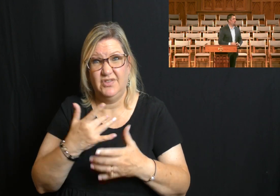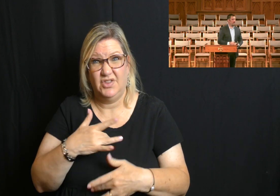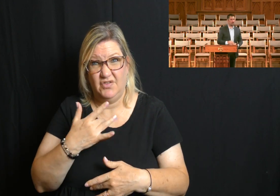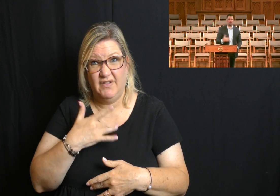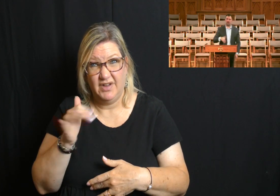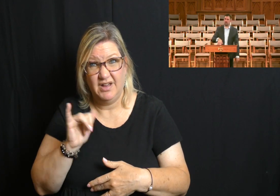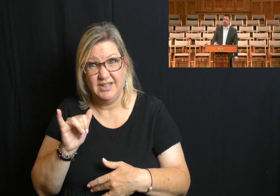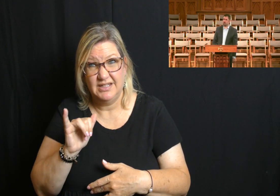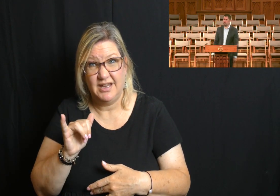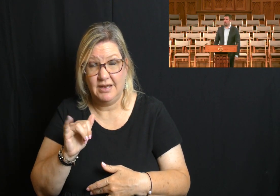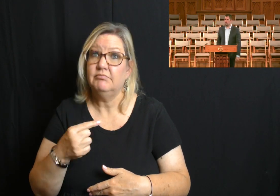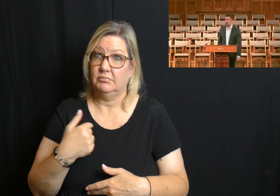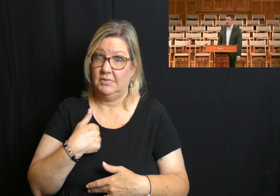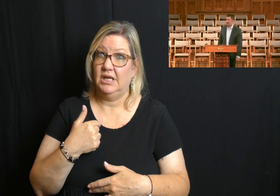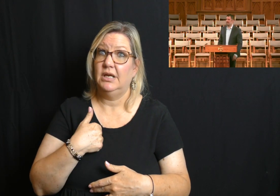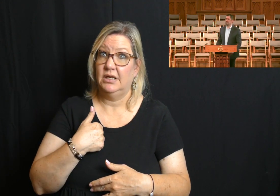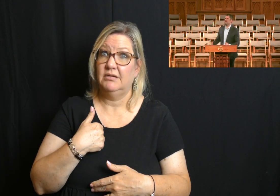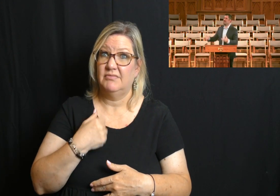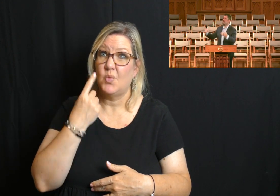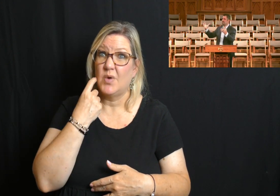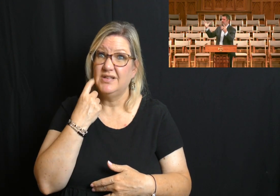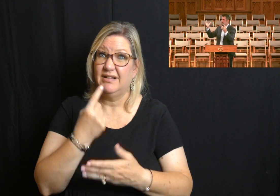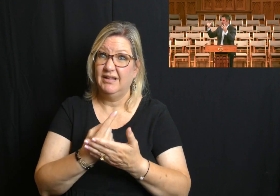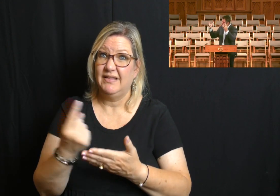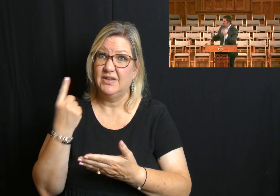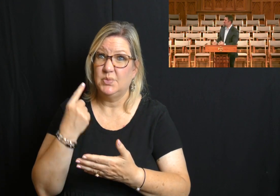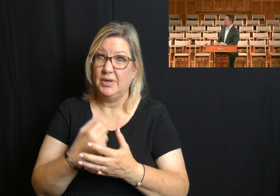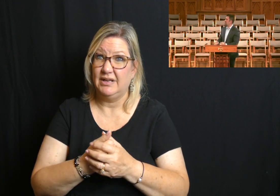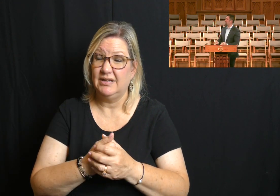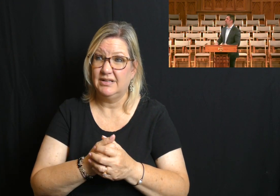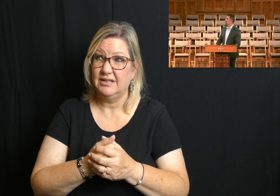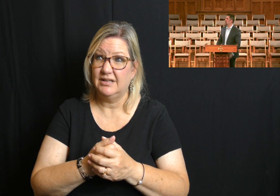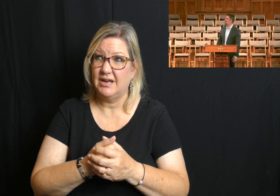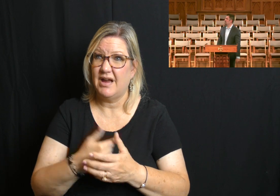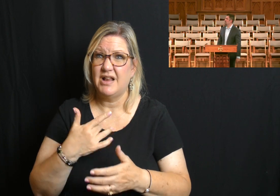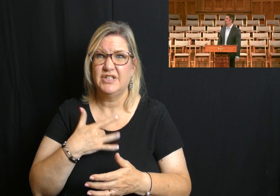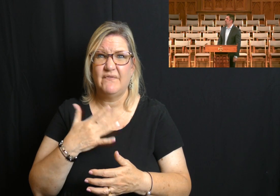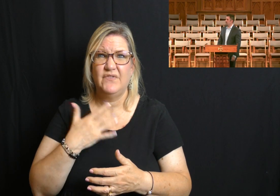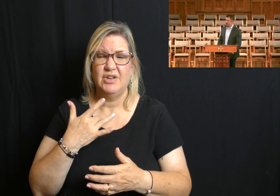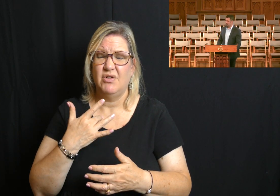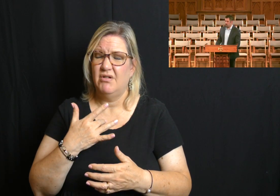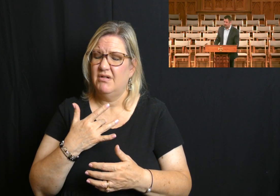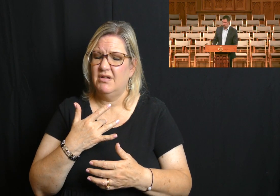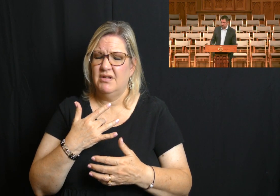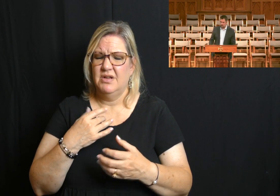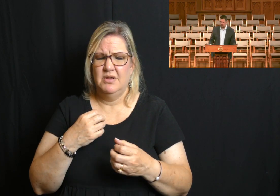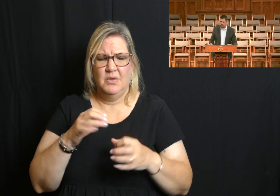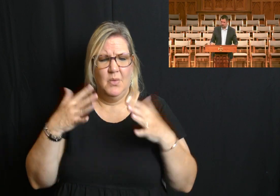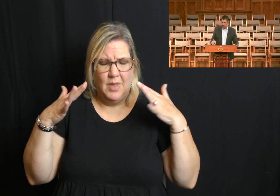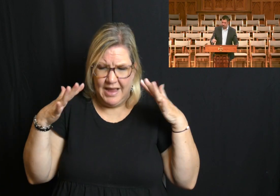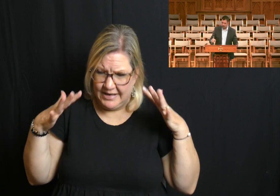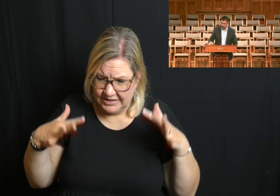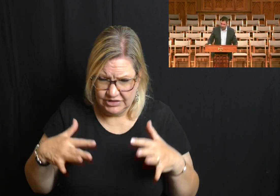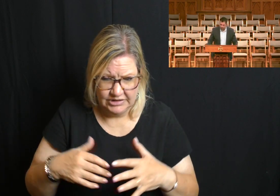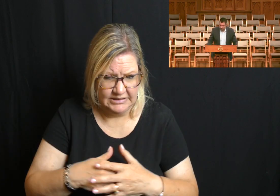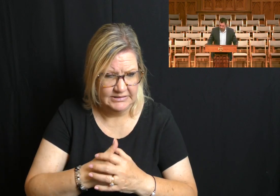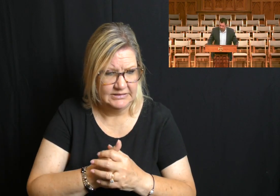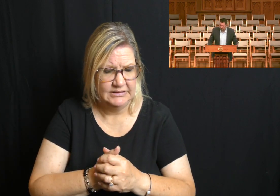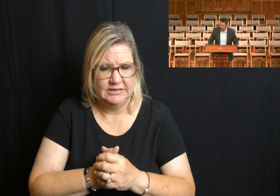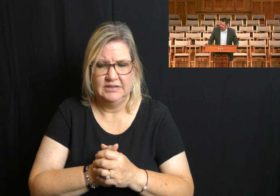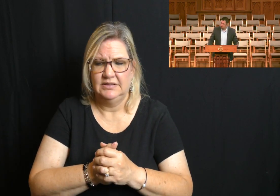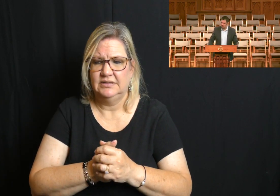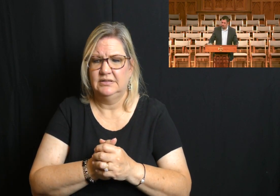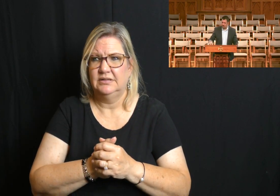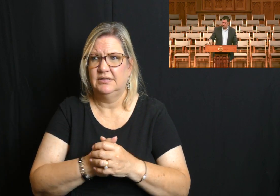ever felt that way before? I know I felt this way this week. It's like the life is being sucked out of me. I felt so anxious.